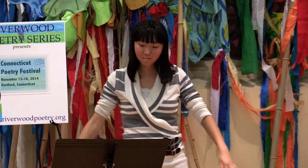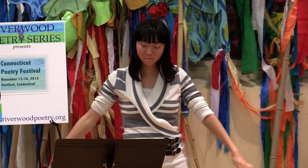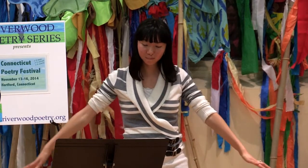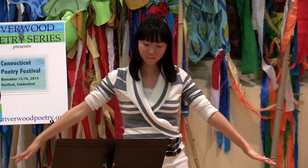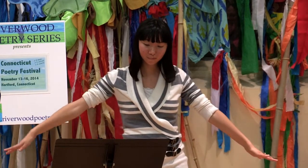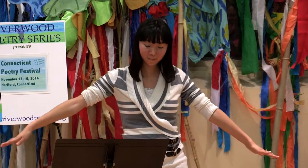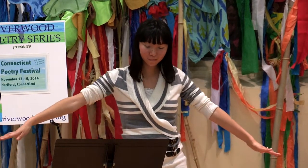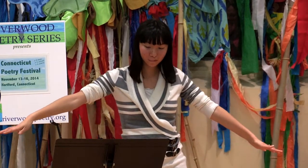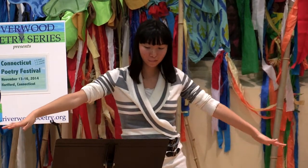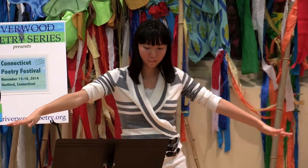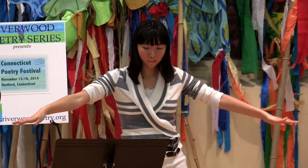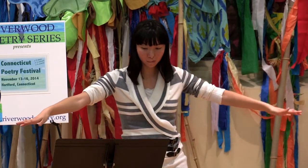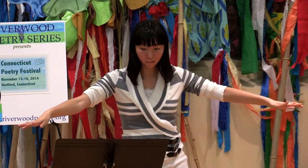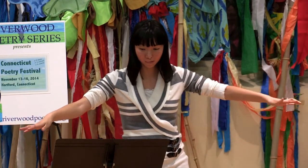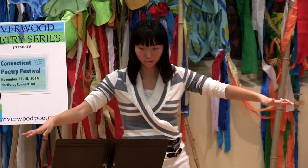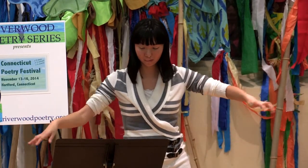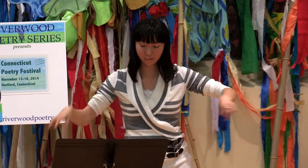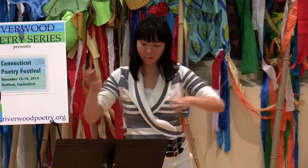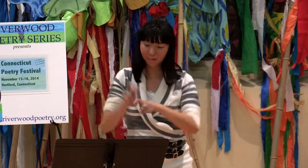finally